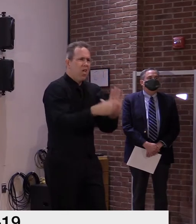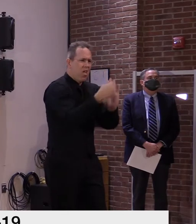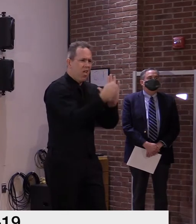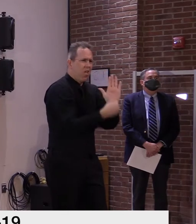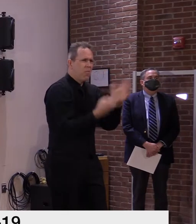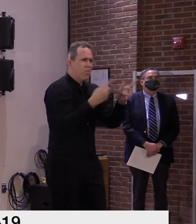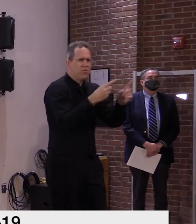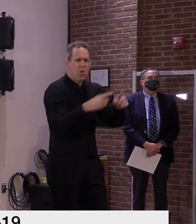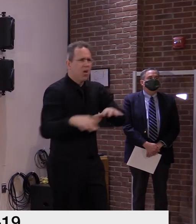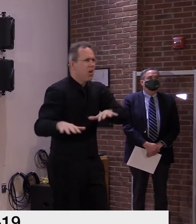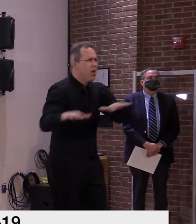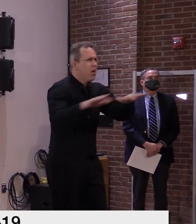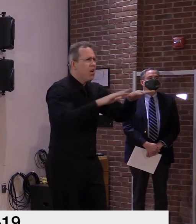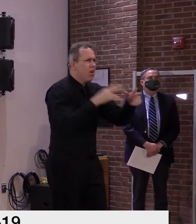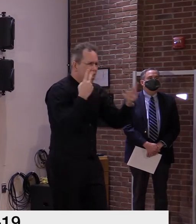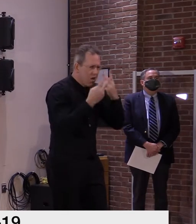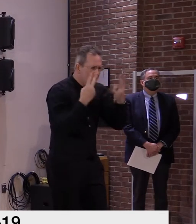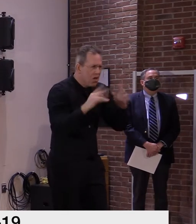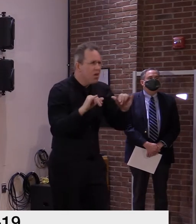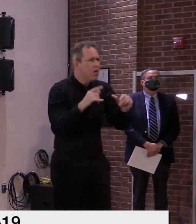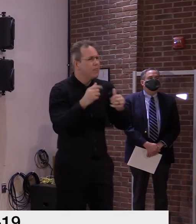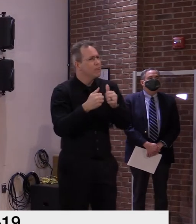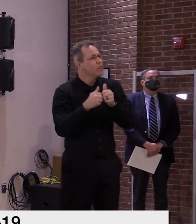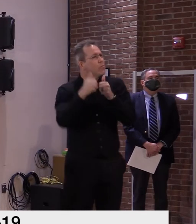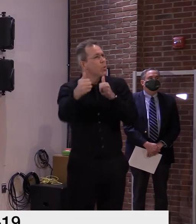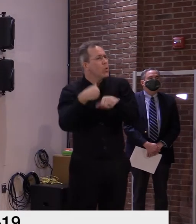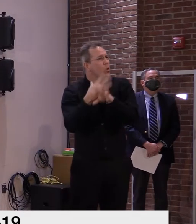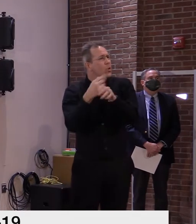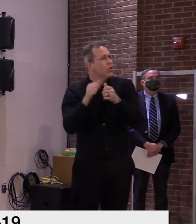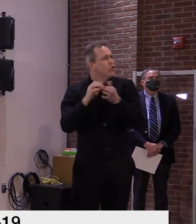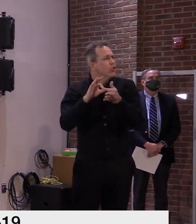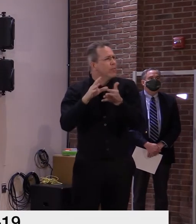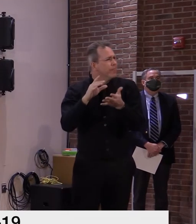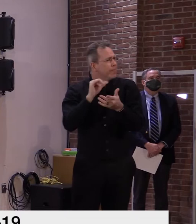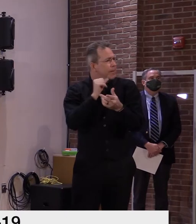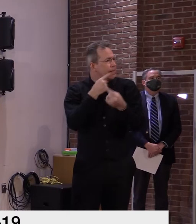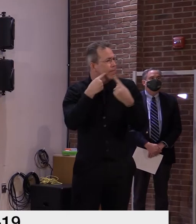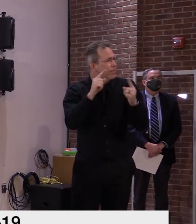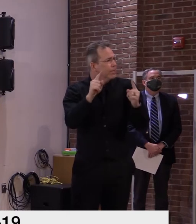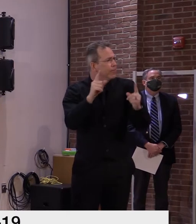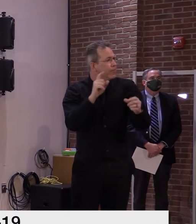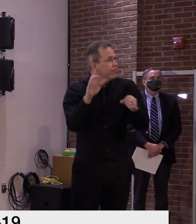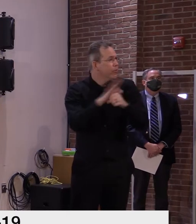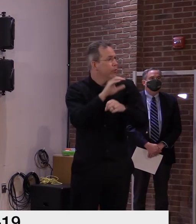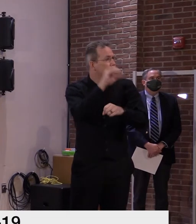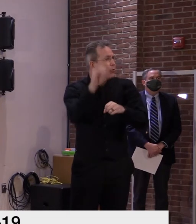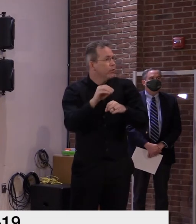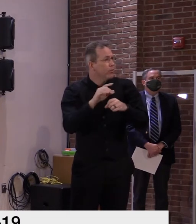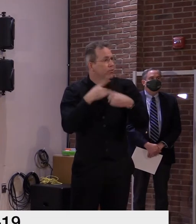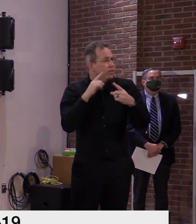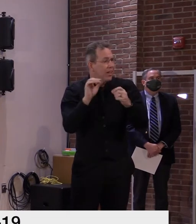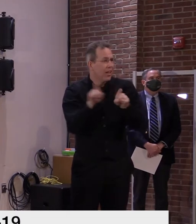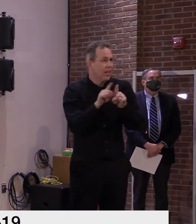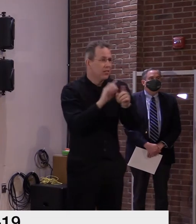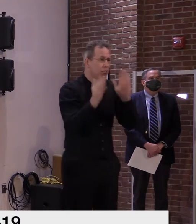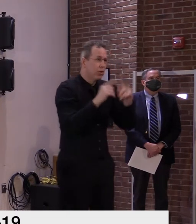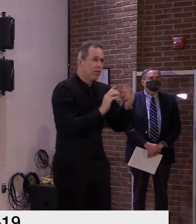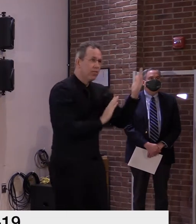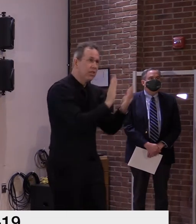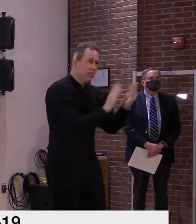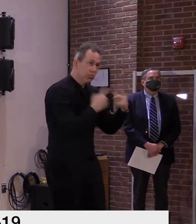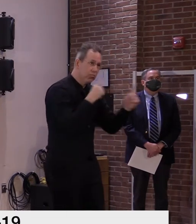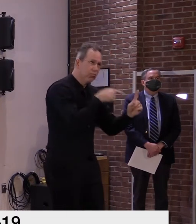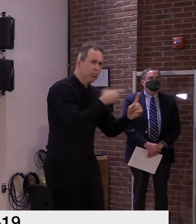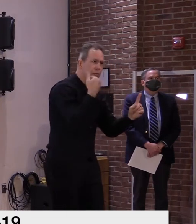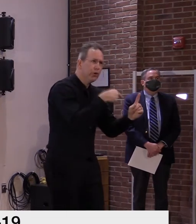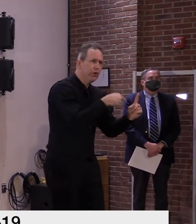it doesn't compare to the value and benefits of in-person education. This is why